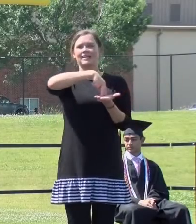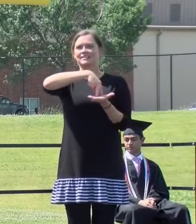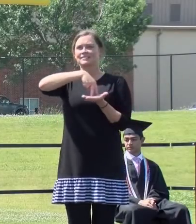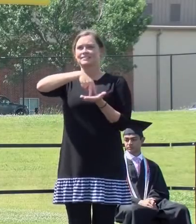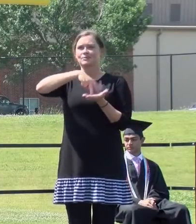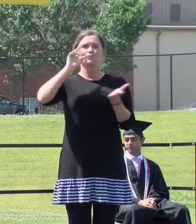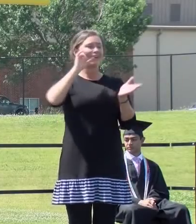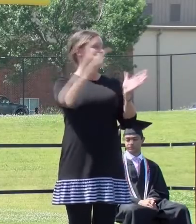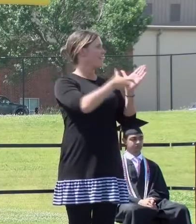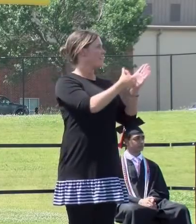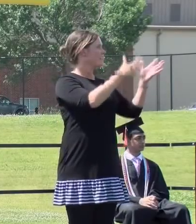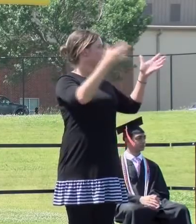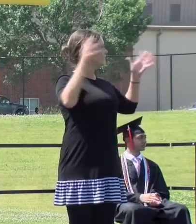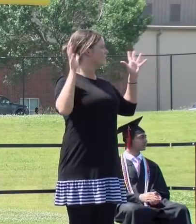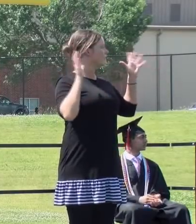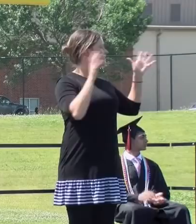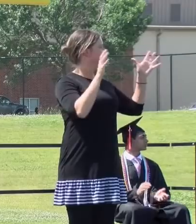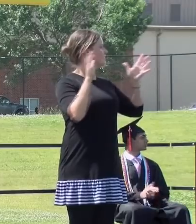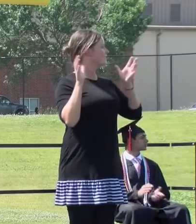recognized?